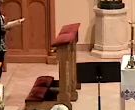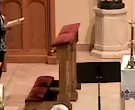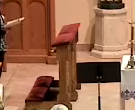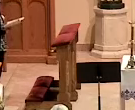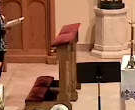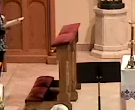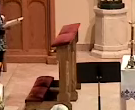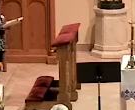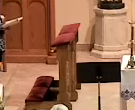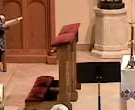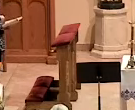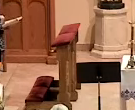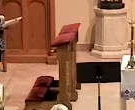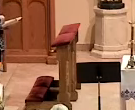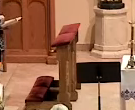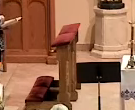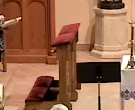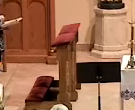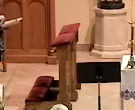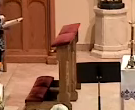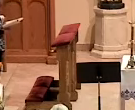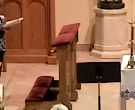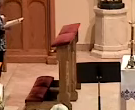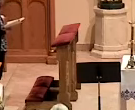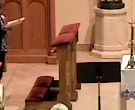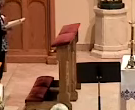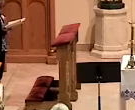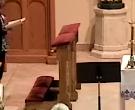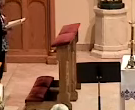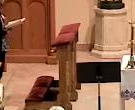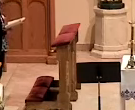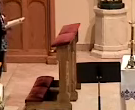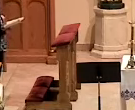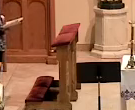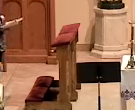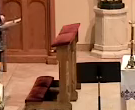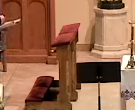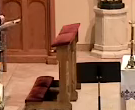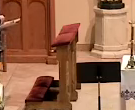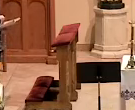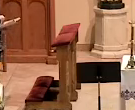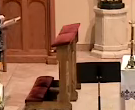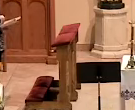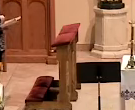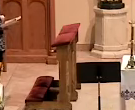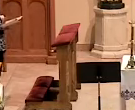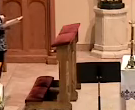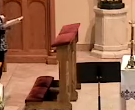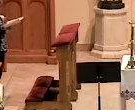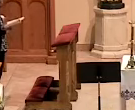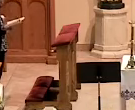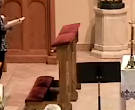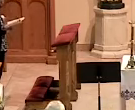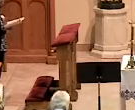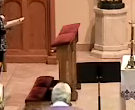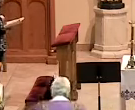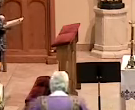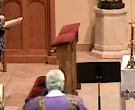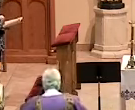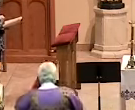In the coolness of evening, we'll shelter their